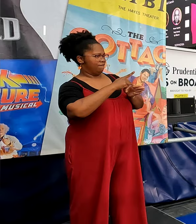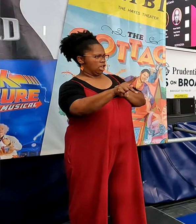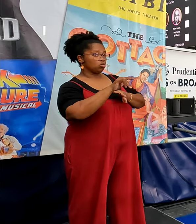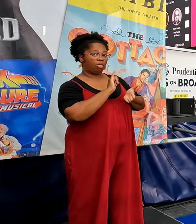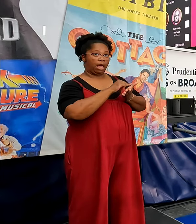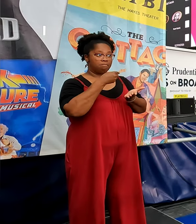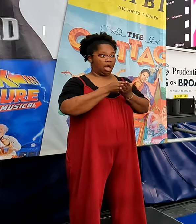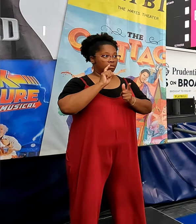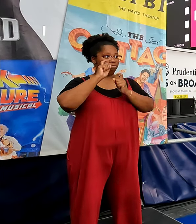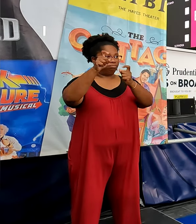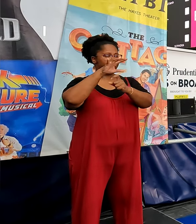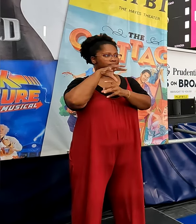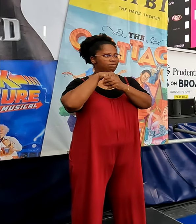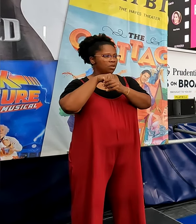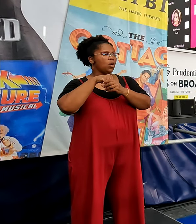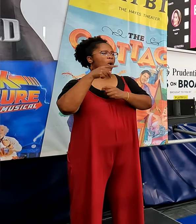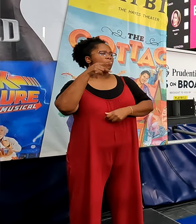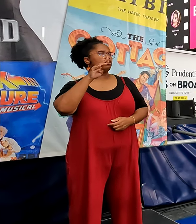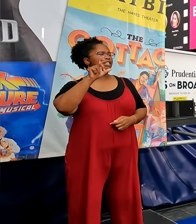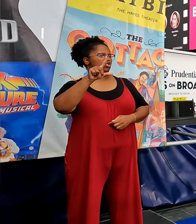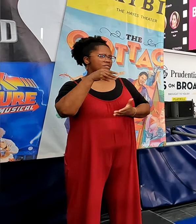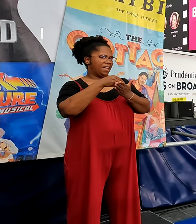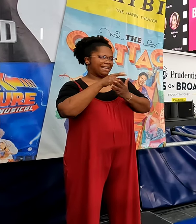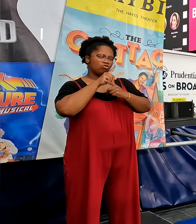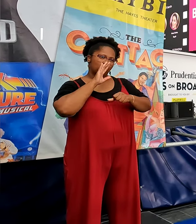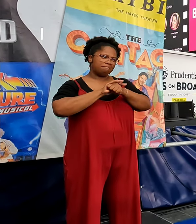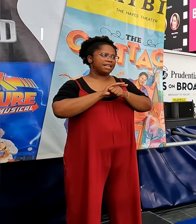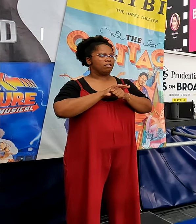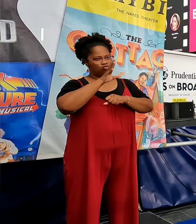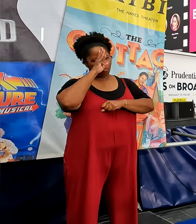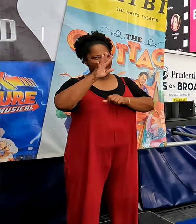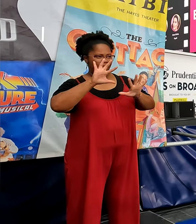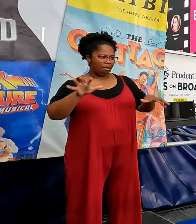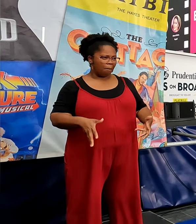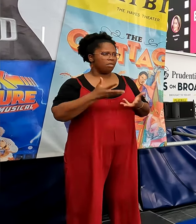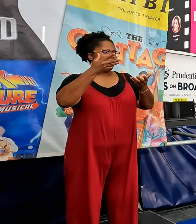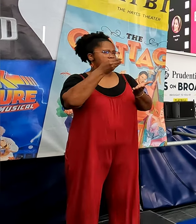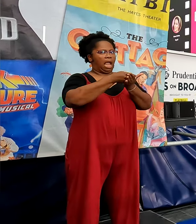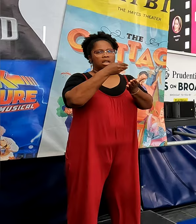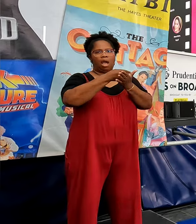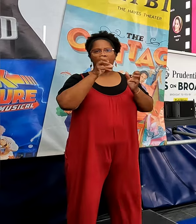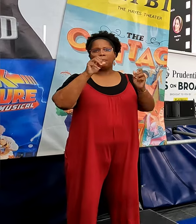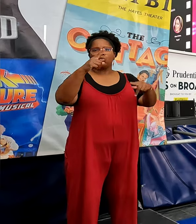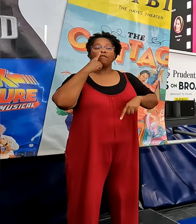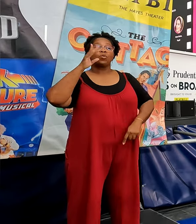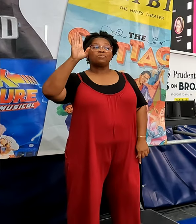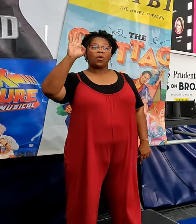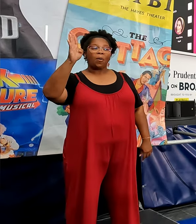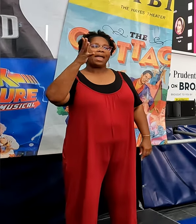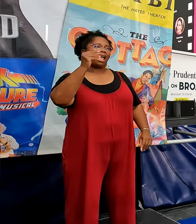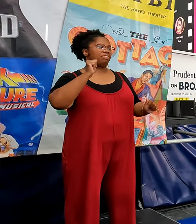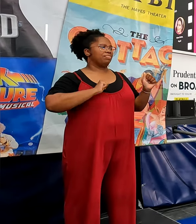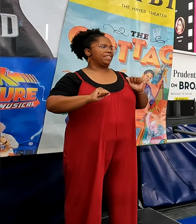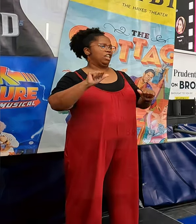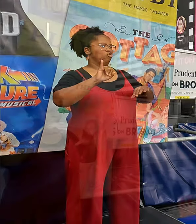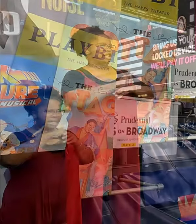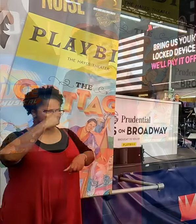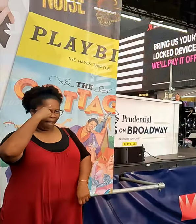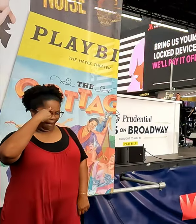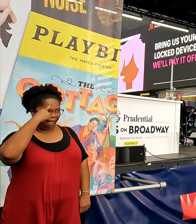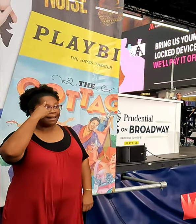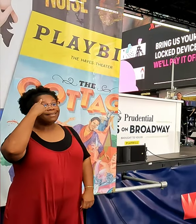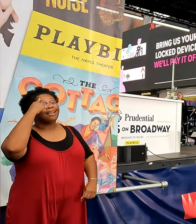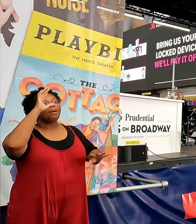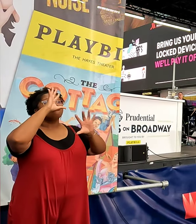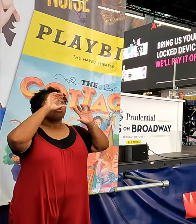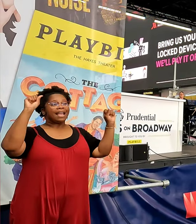is part of Prudential's financial commitment to creating uplifting economic opportunities for Broadway and the theatre industry at large. The